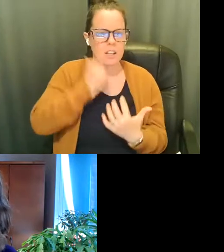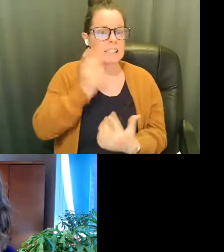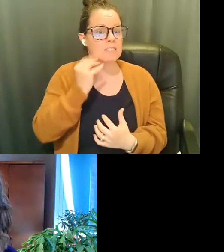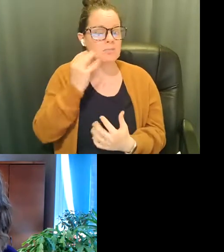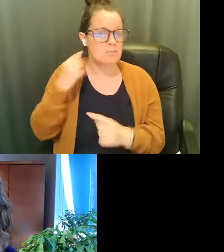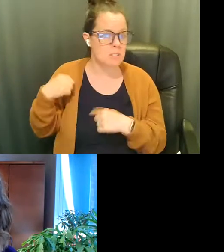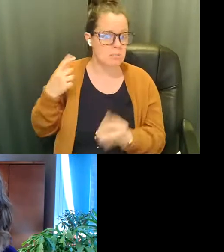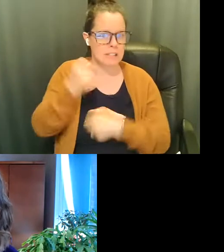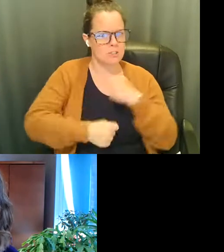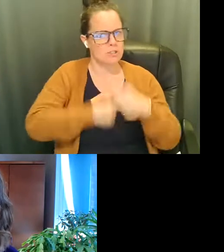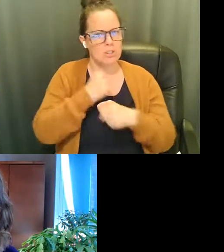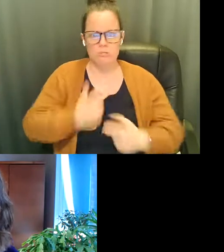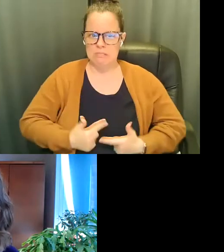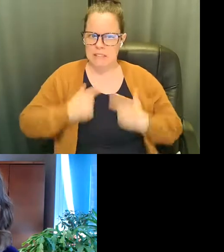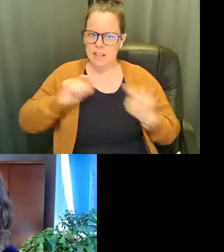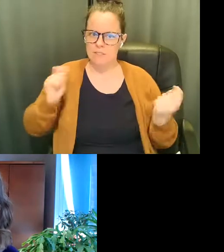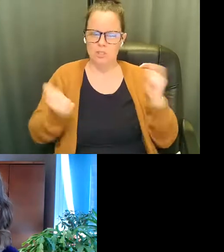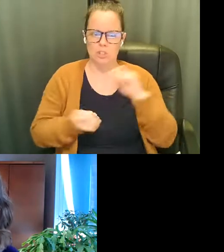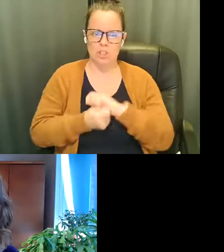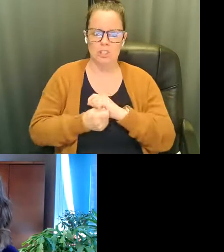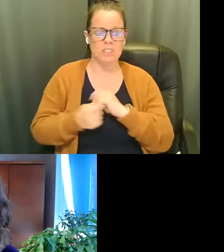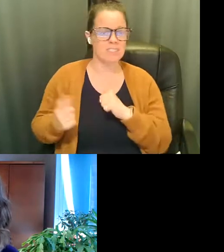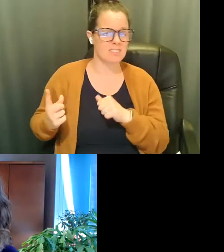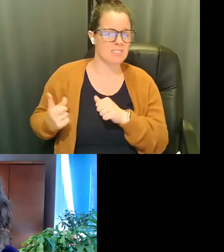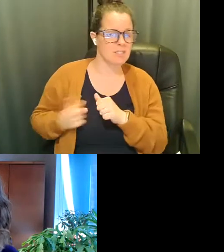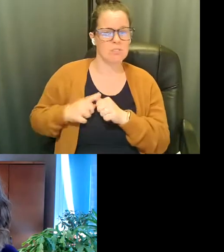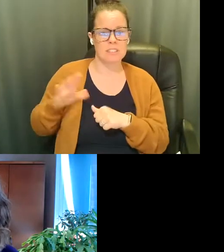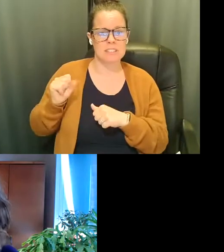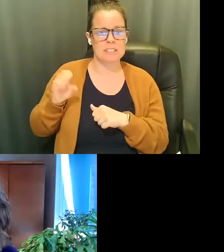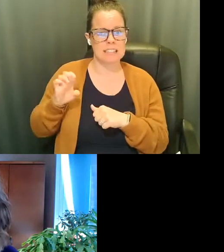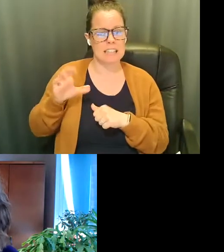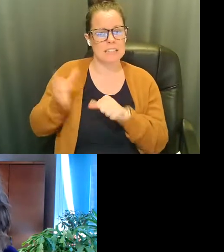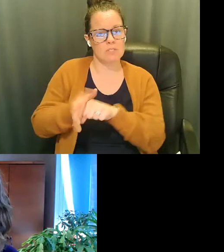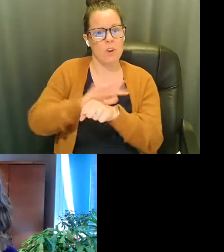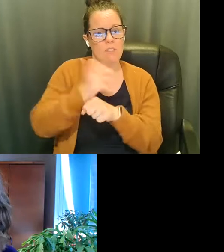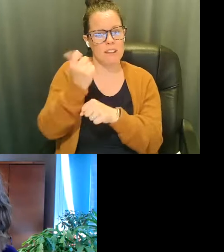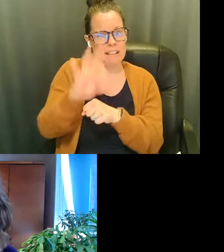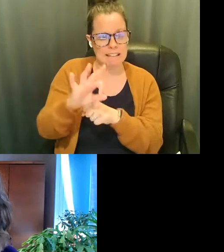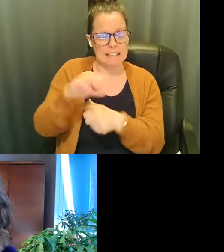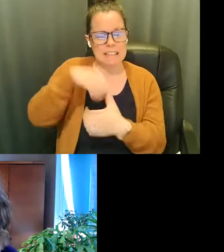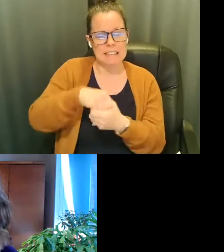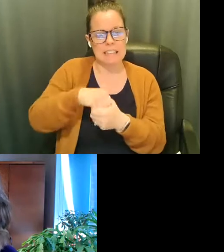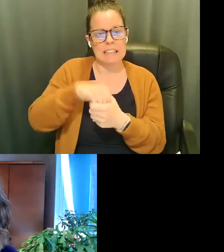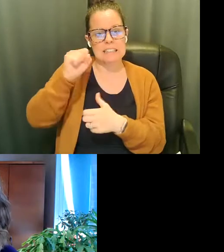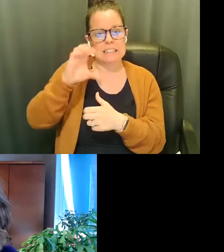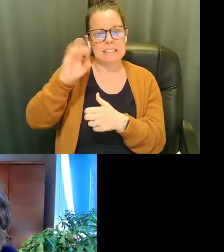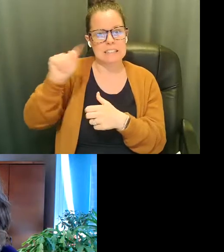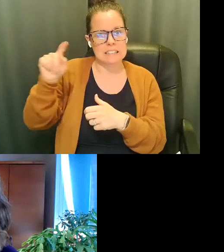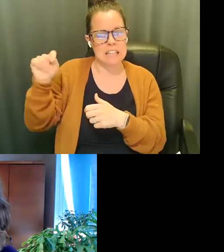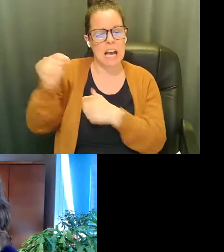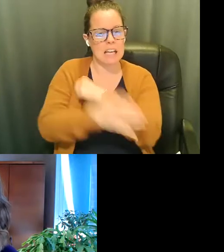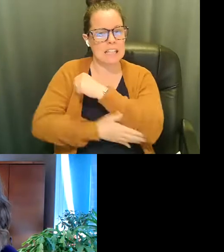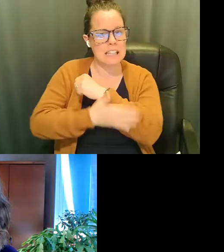been life-changing. From the first case of COVID-19 in a Scott County resident on March 21st to